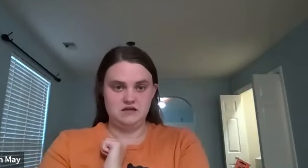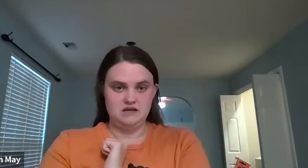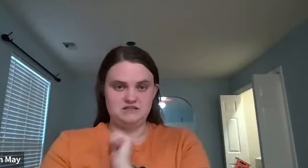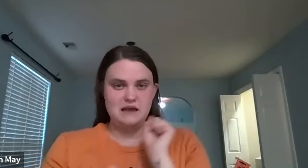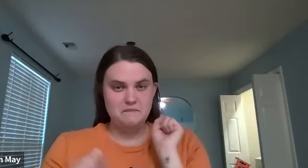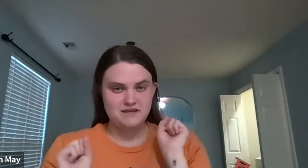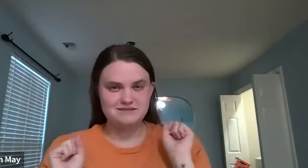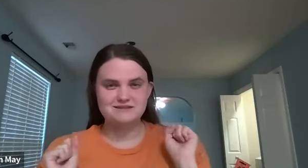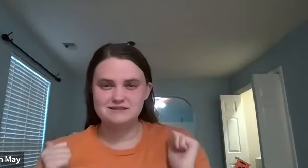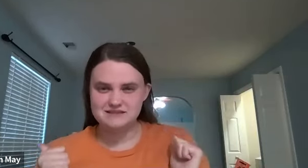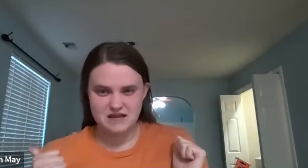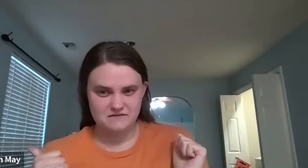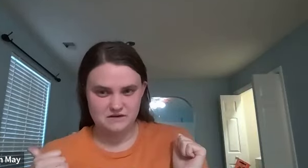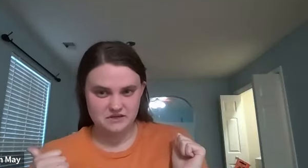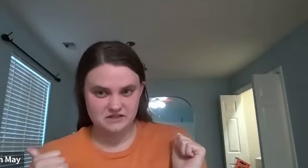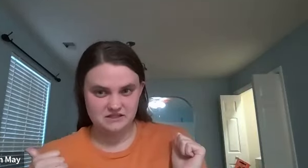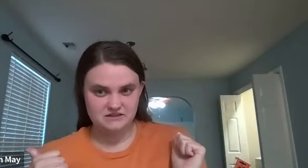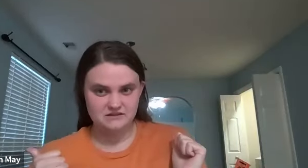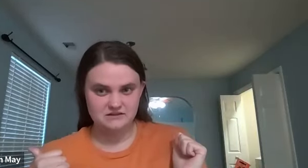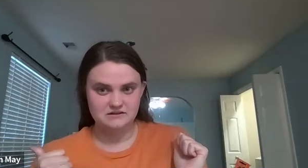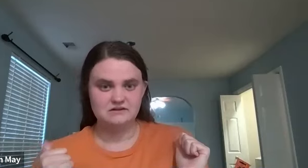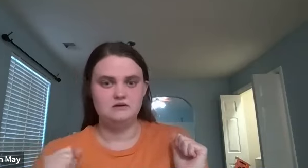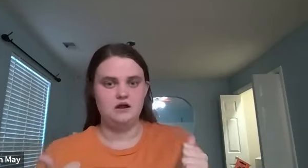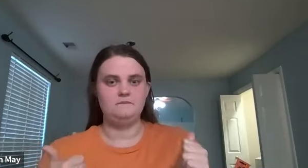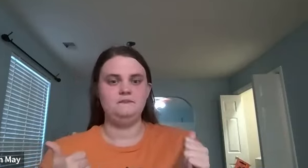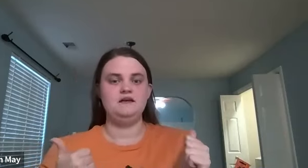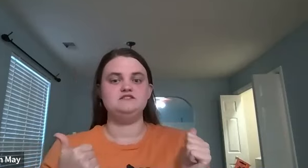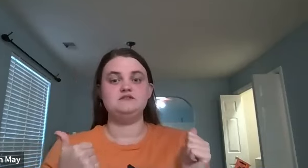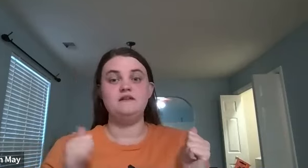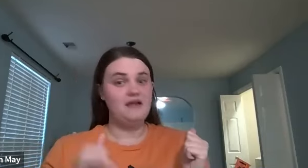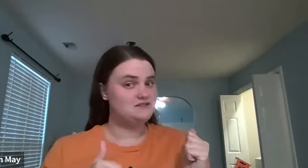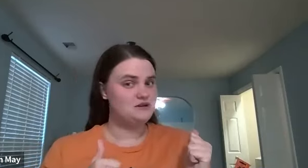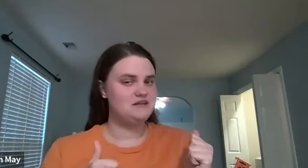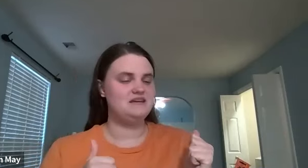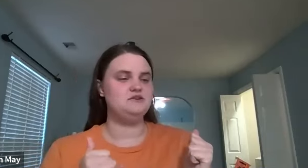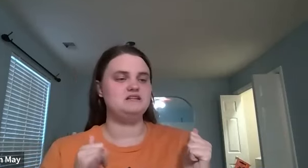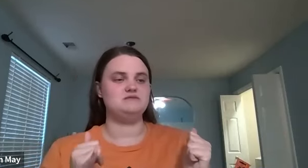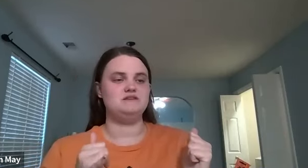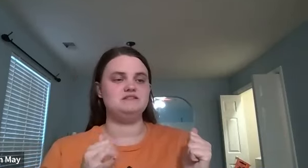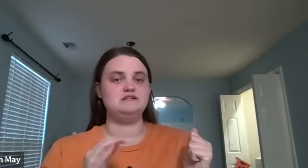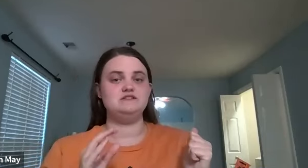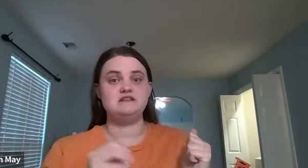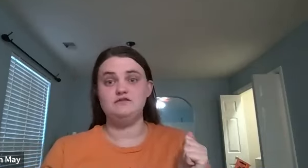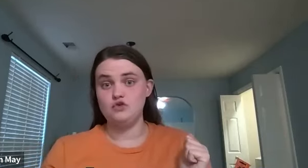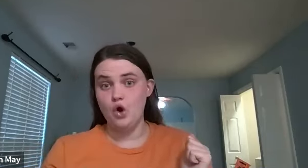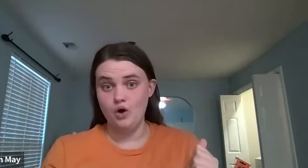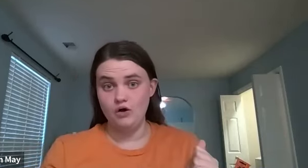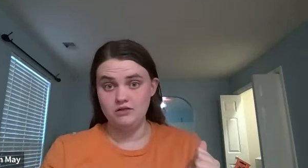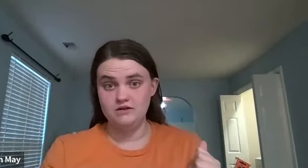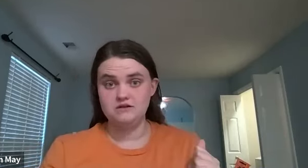Okay, does that make sense to everybody? Okay, so then the last one I'm going to give you guys around this is the sign for all,